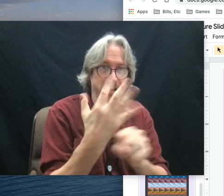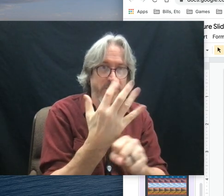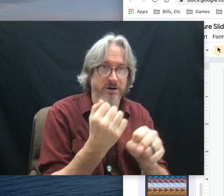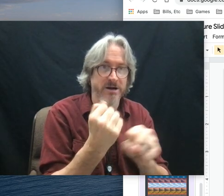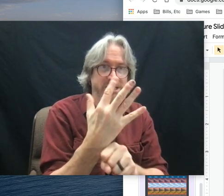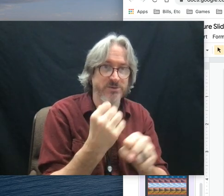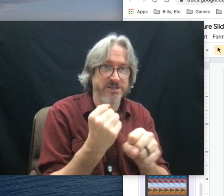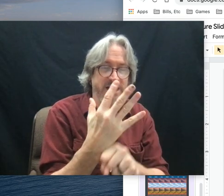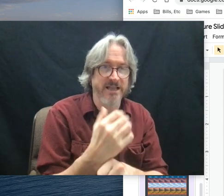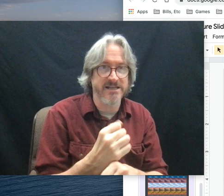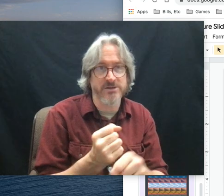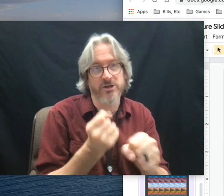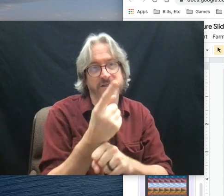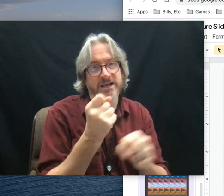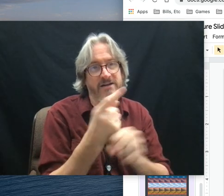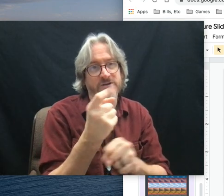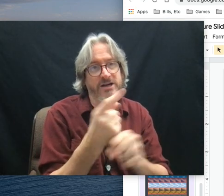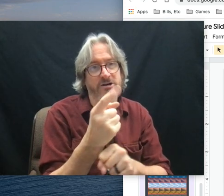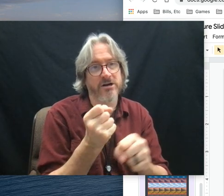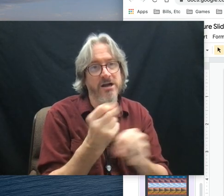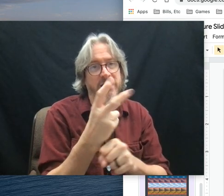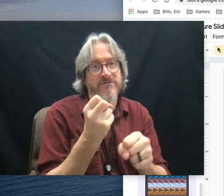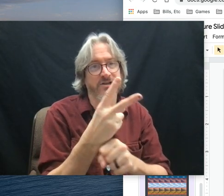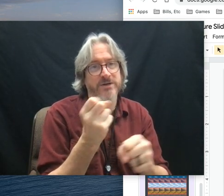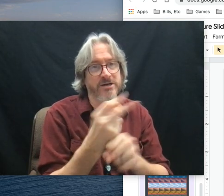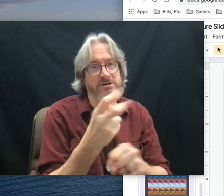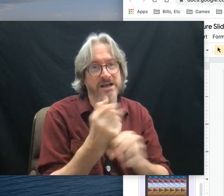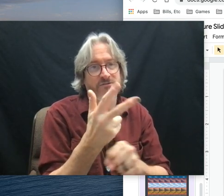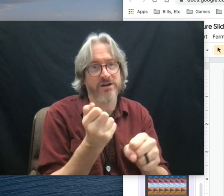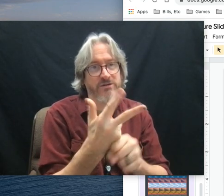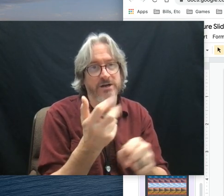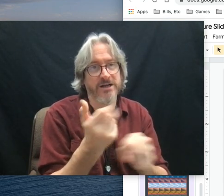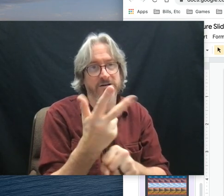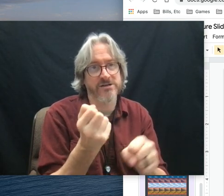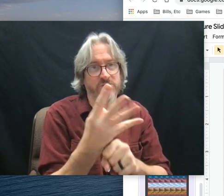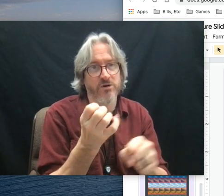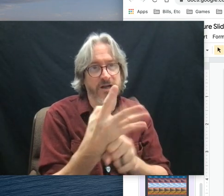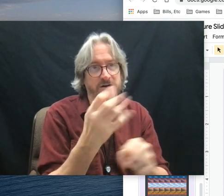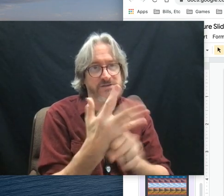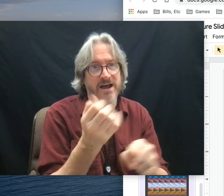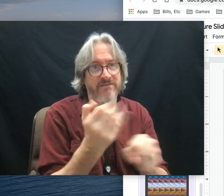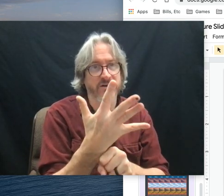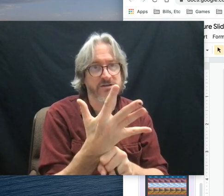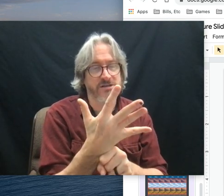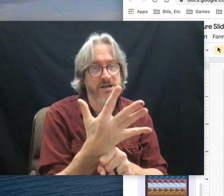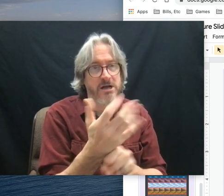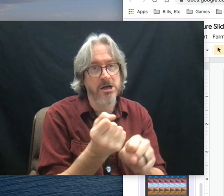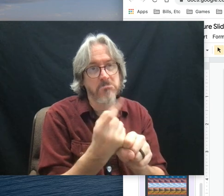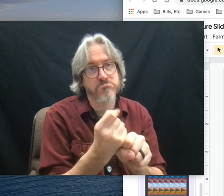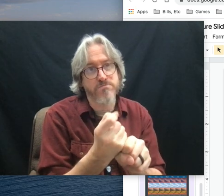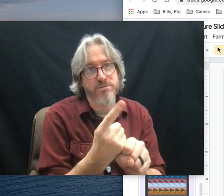the number, so it's got less. So it looks like every year, every 2 years, every 3 years, 4 years,